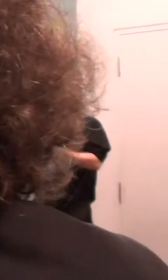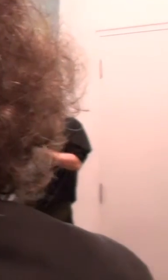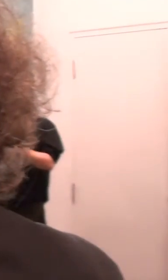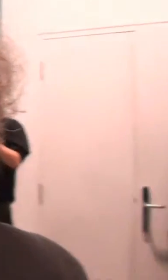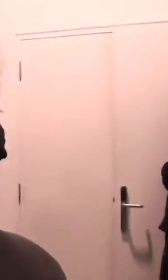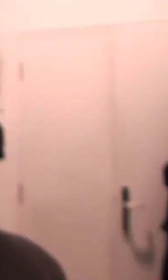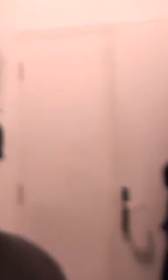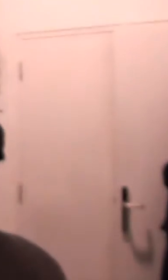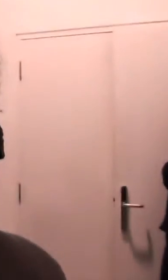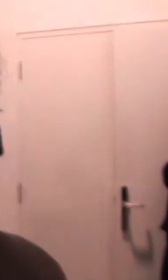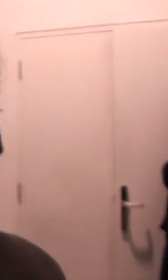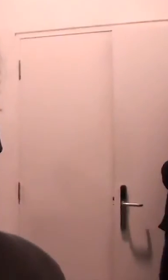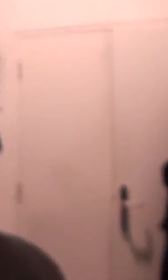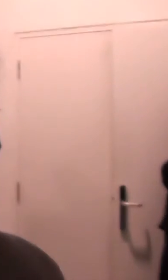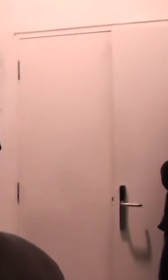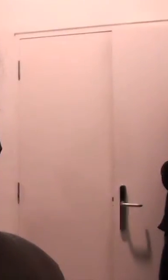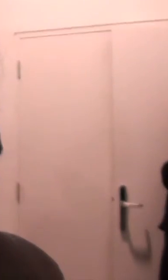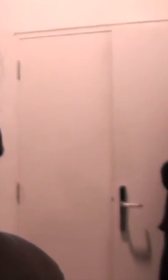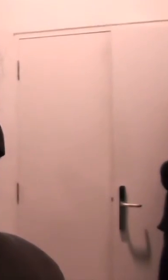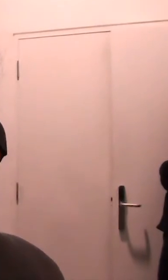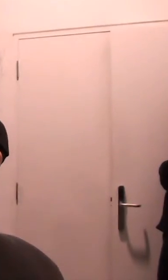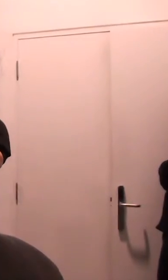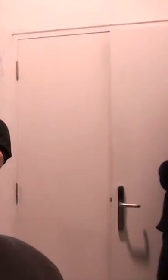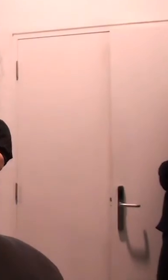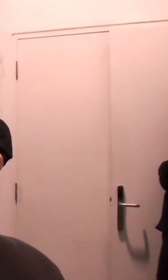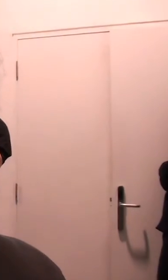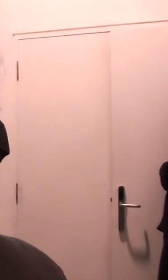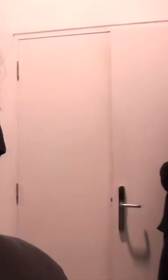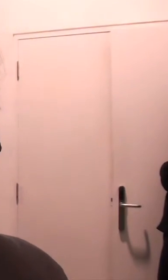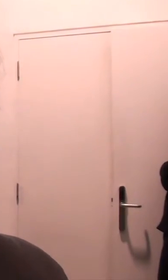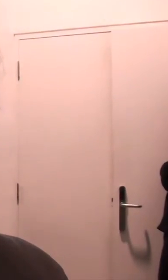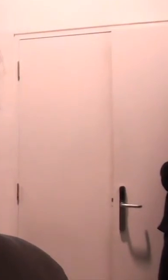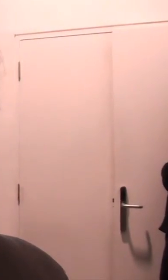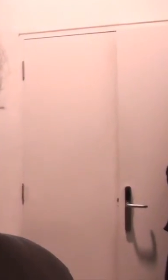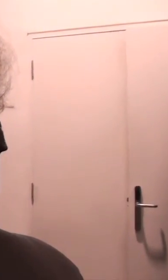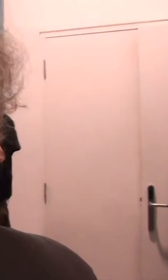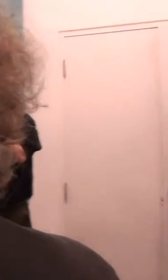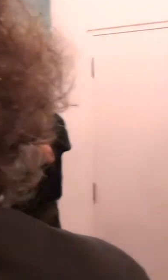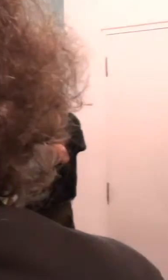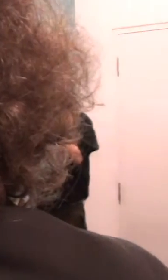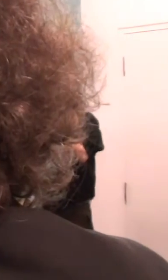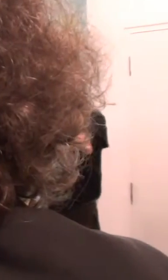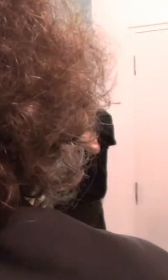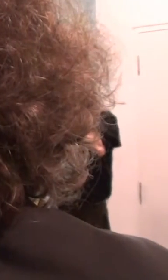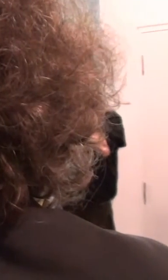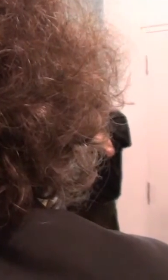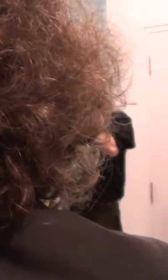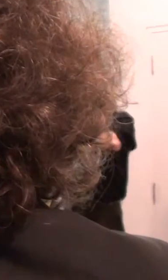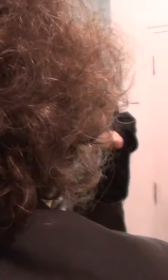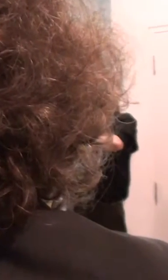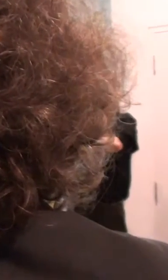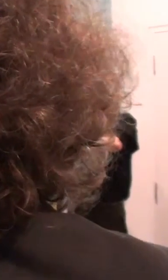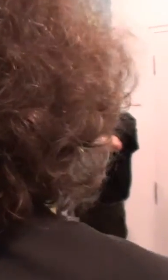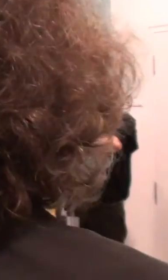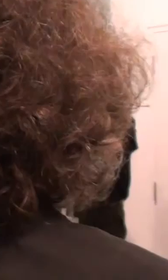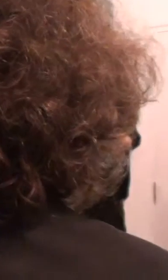today, but also we've got learning difficulty today because of that history of resistance. People challenging the terms